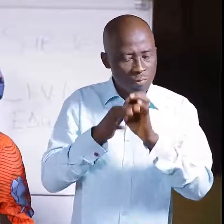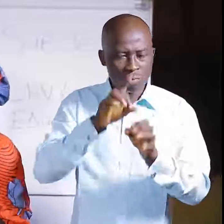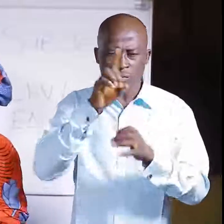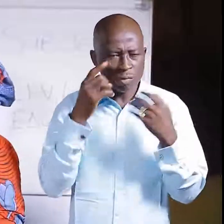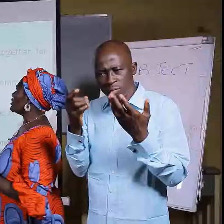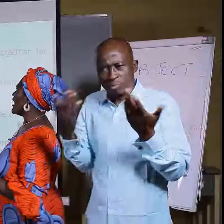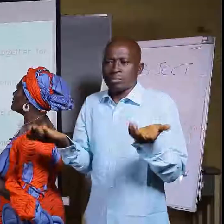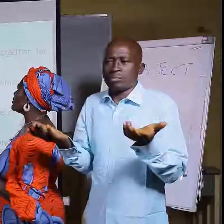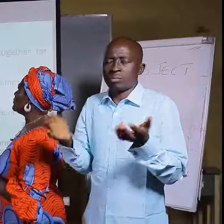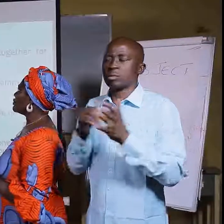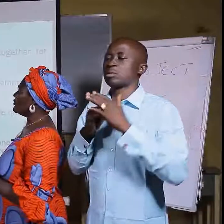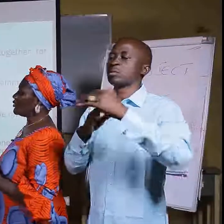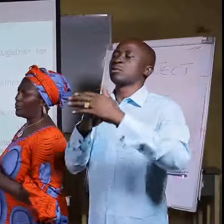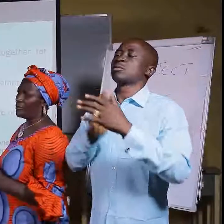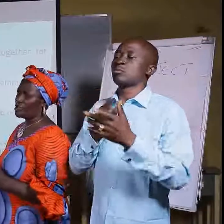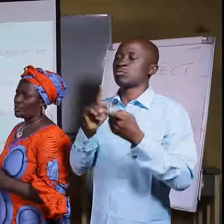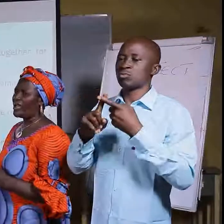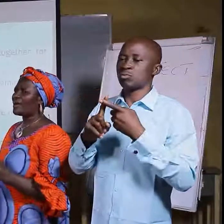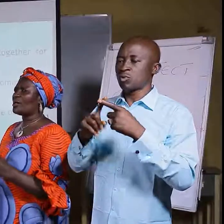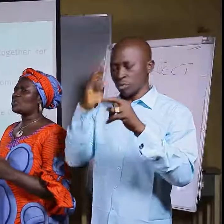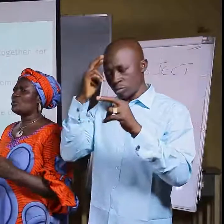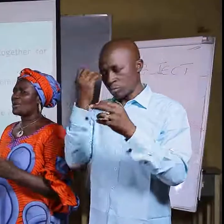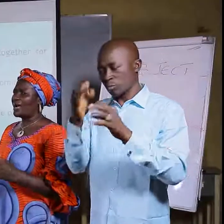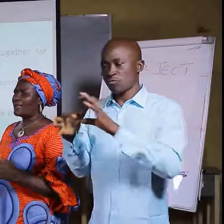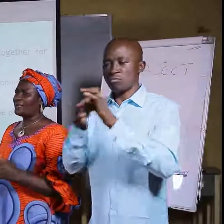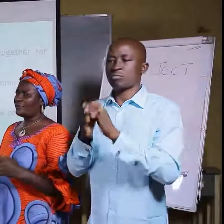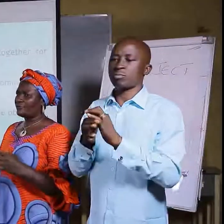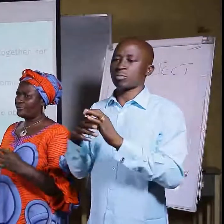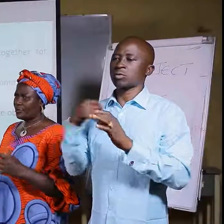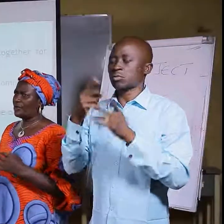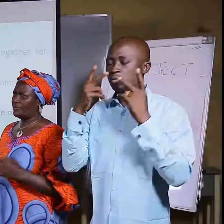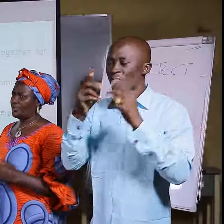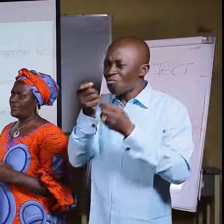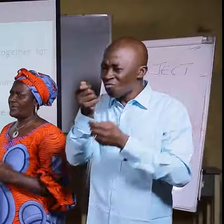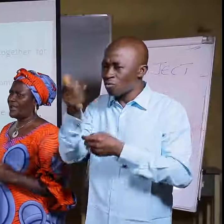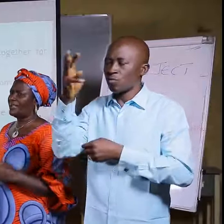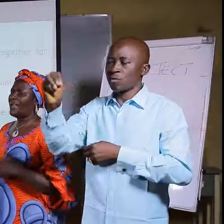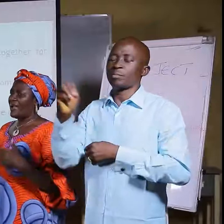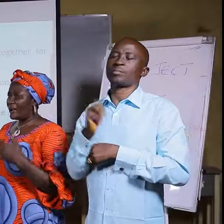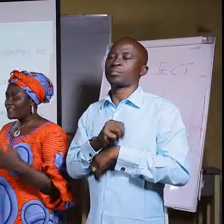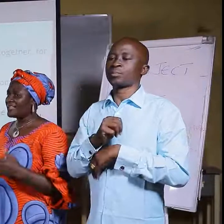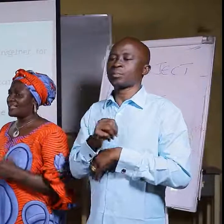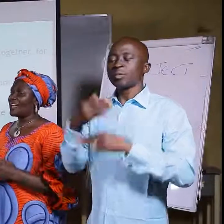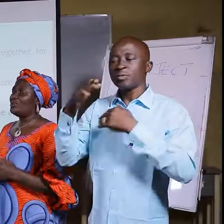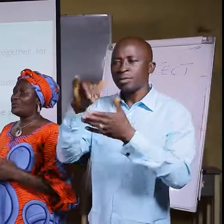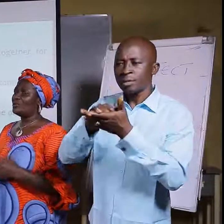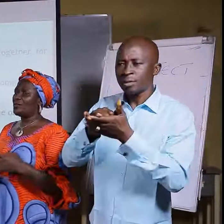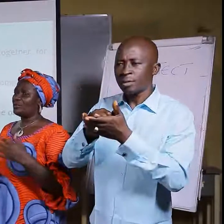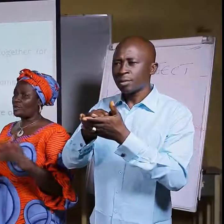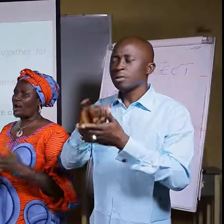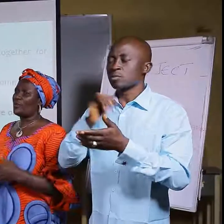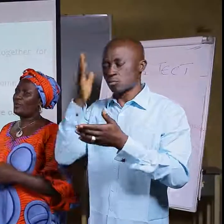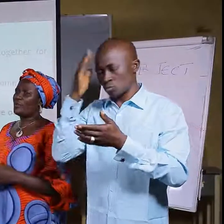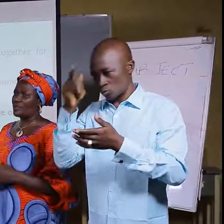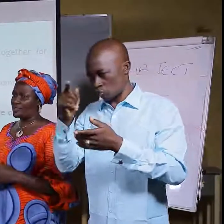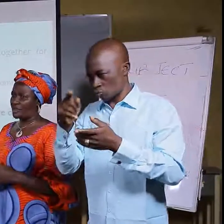that leads us to the attributes of cooperation. We are going to look at few of them. And after that, I know you'll be able